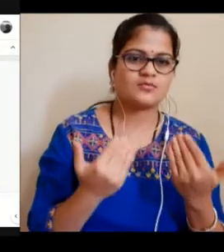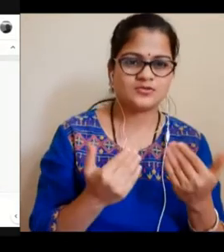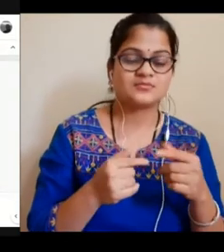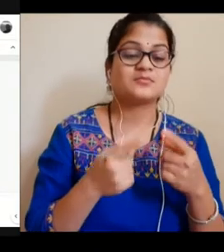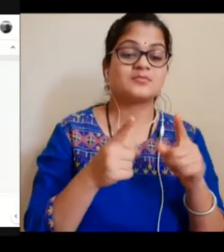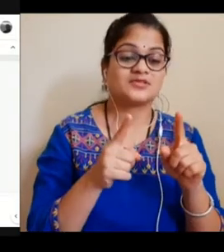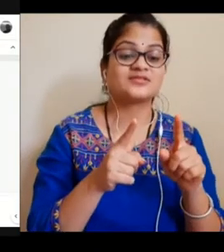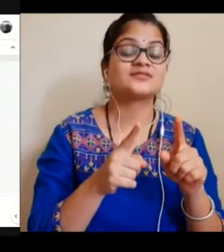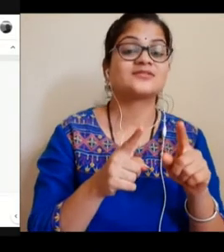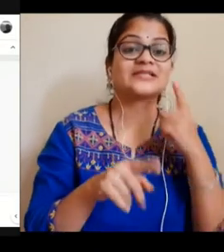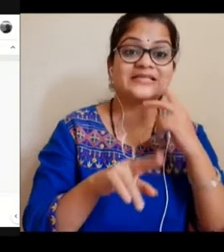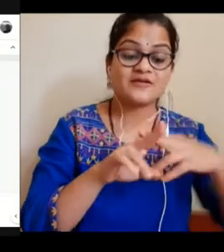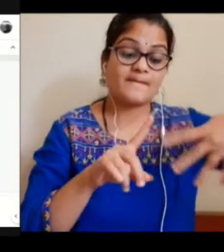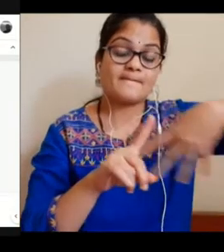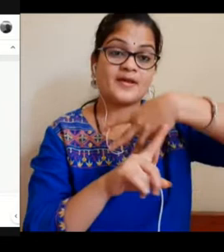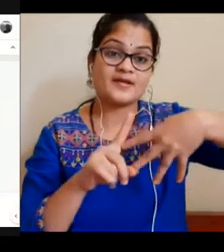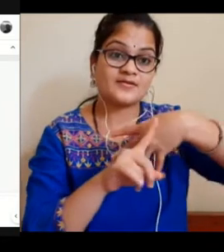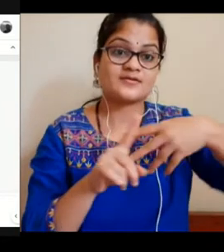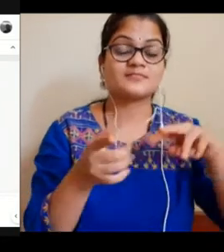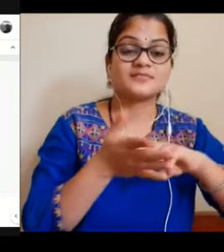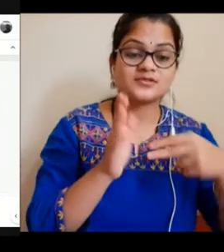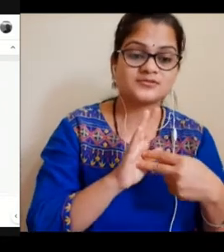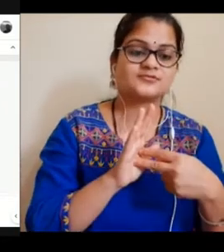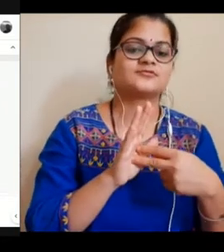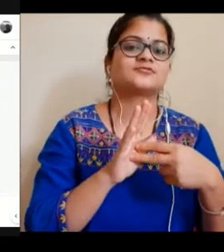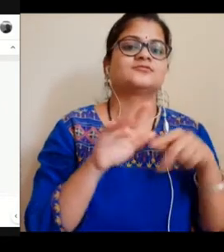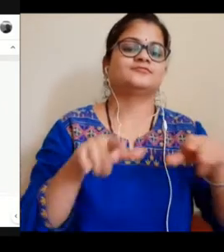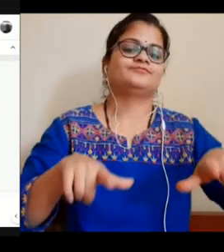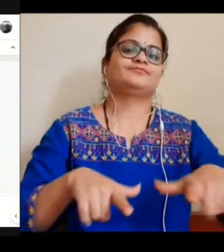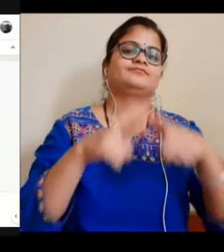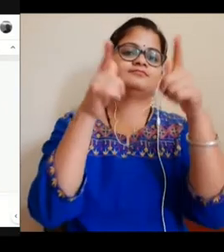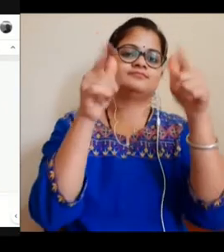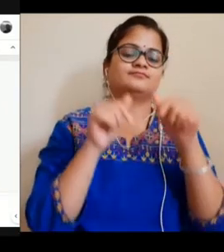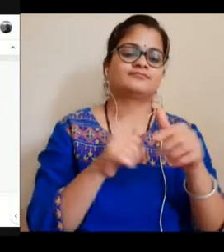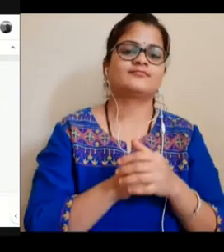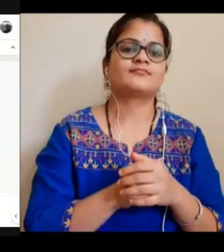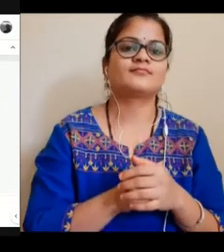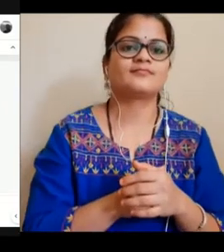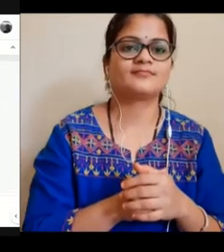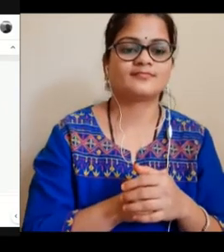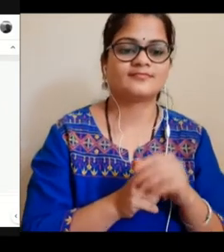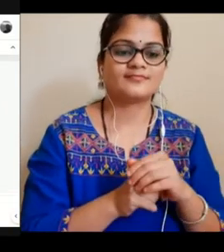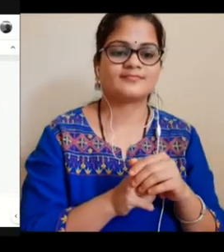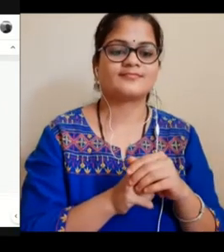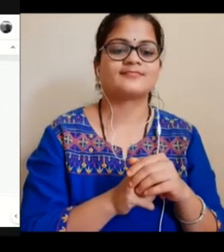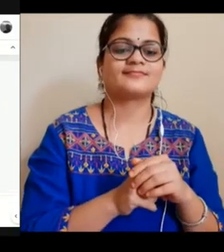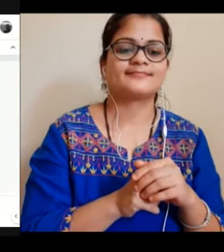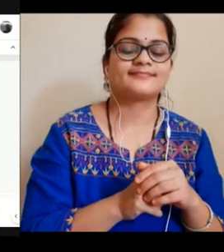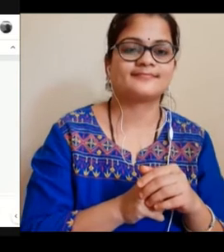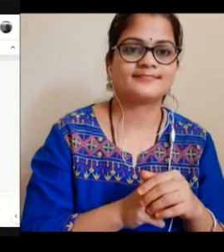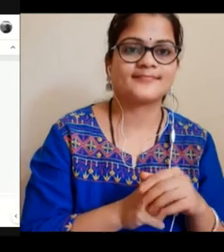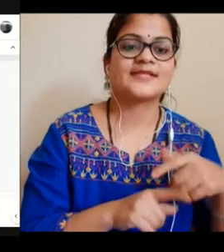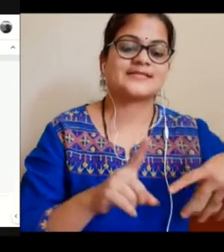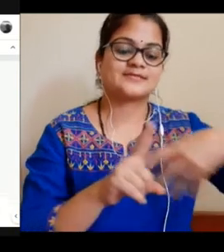move the element around, right? But if it's a background, it's fixed there. So that's the advantage of having a tree, which